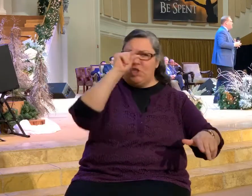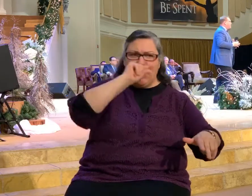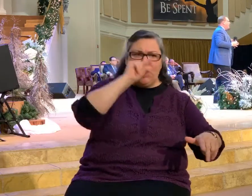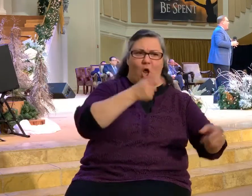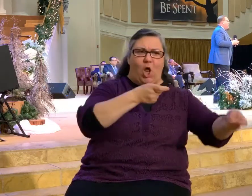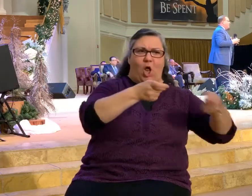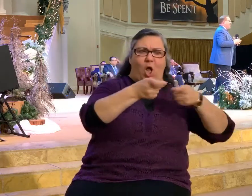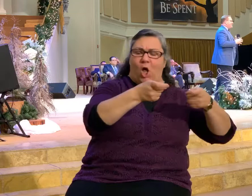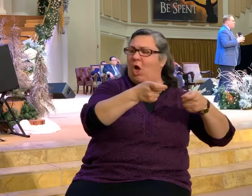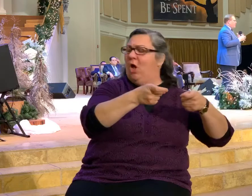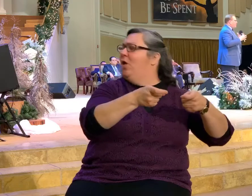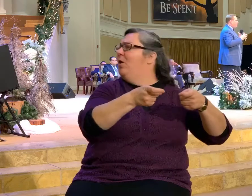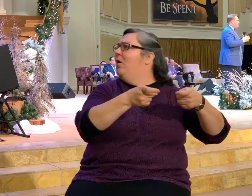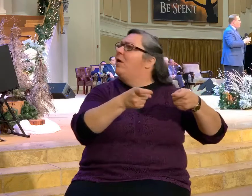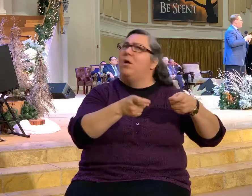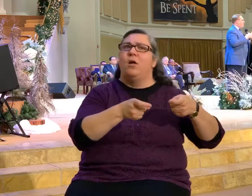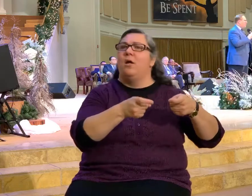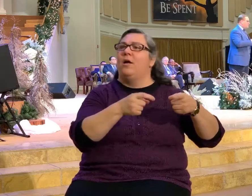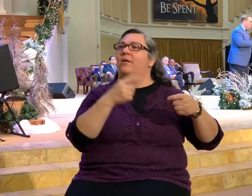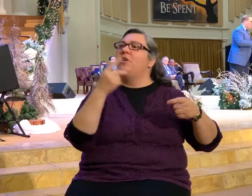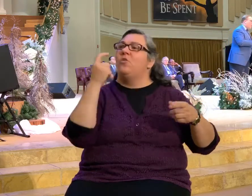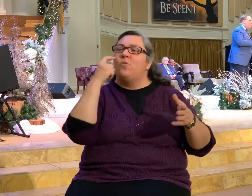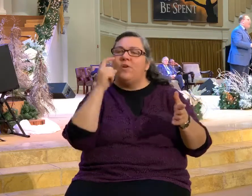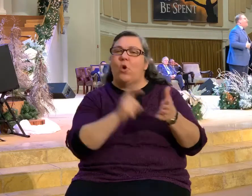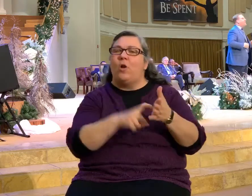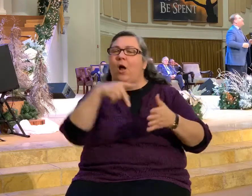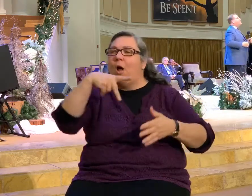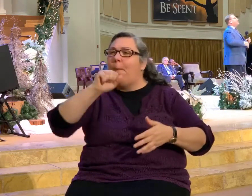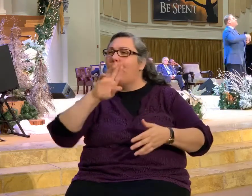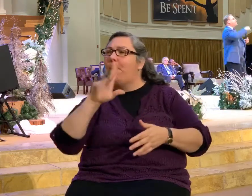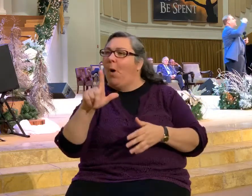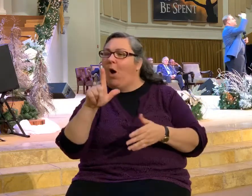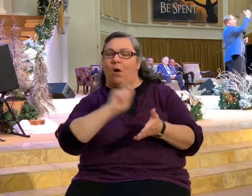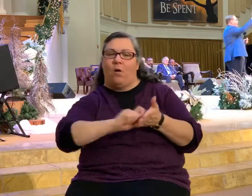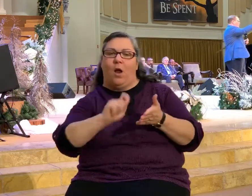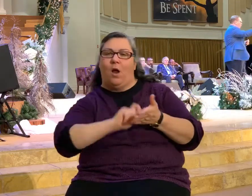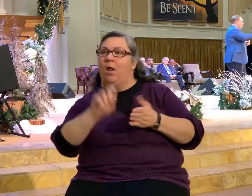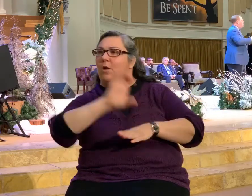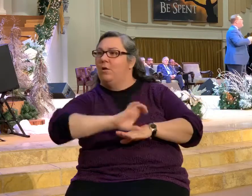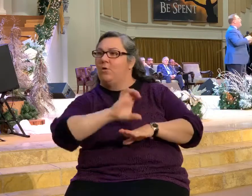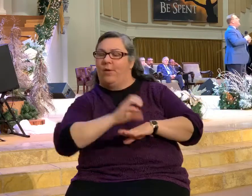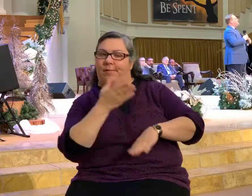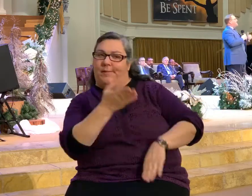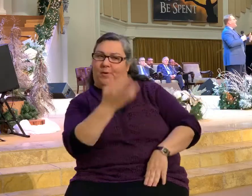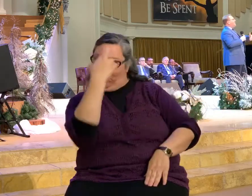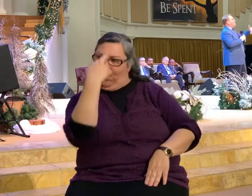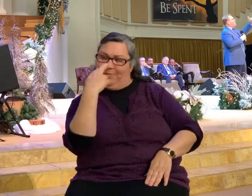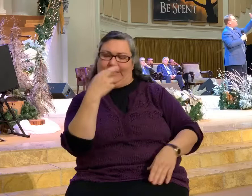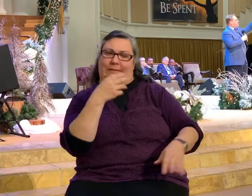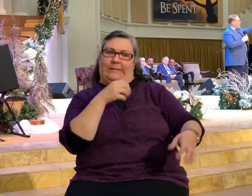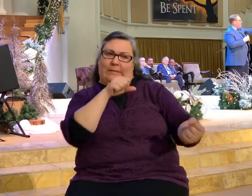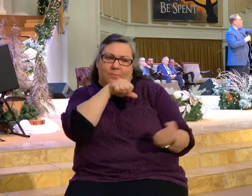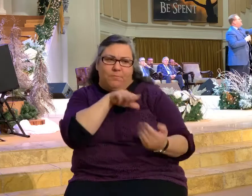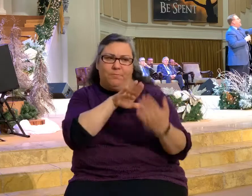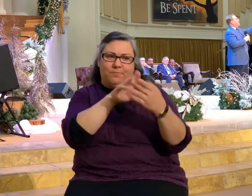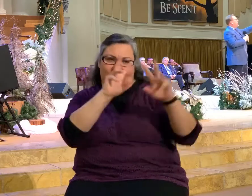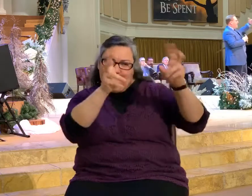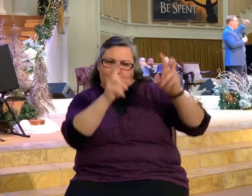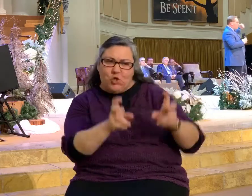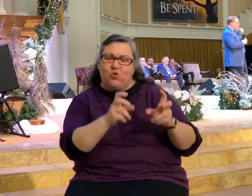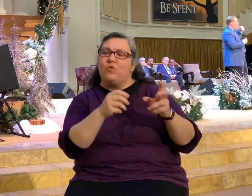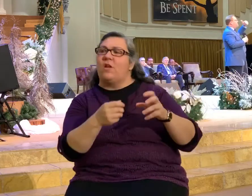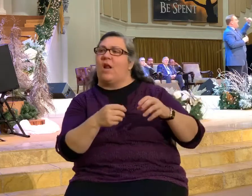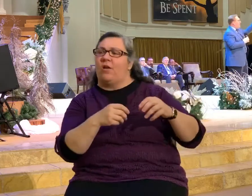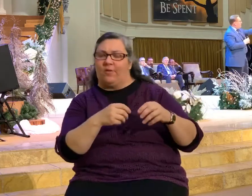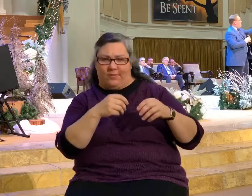Gentile believers, and that's where you see the Apostle Paul writing to the church at Rome. He's dealing with those issues